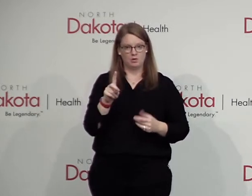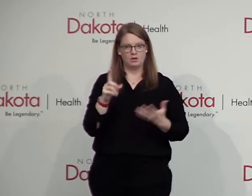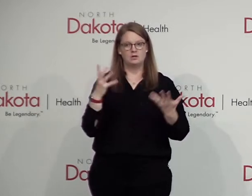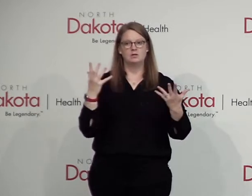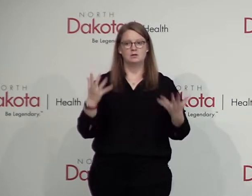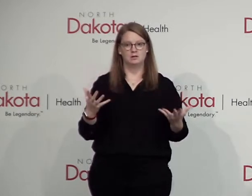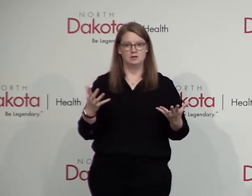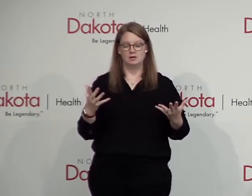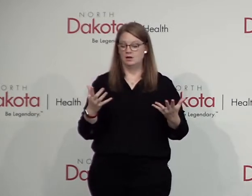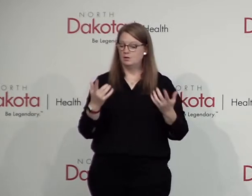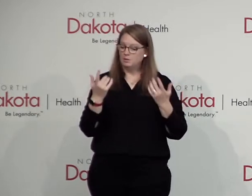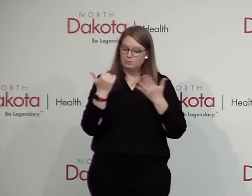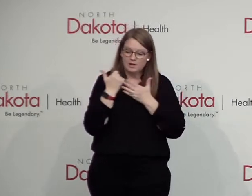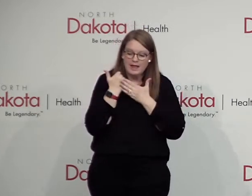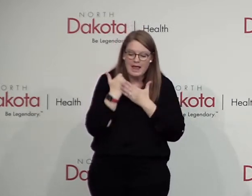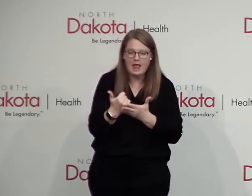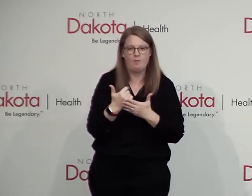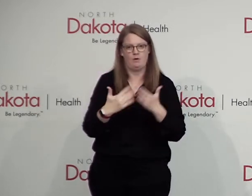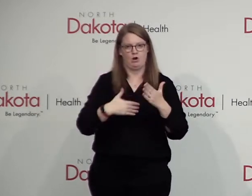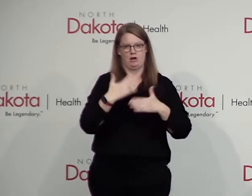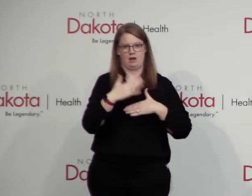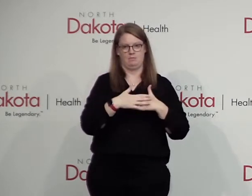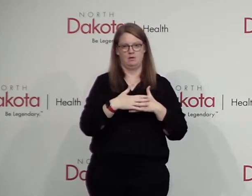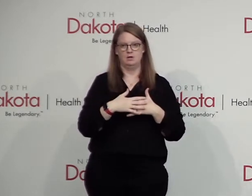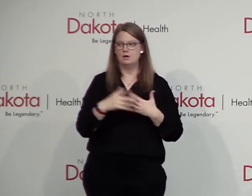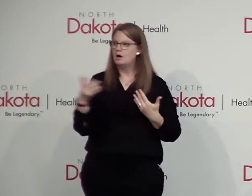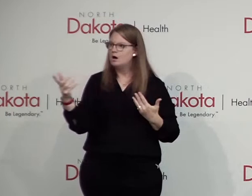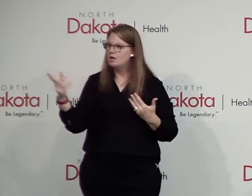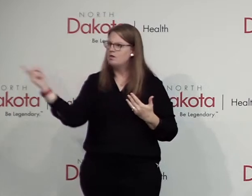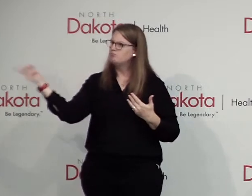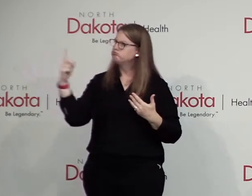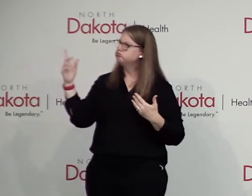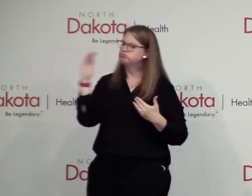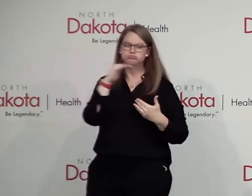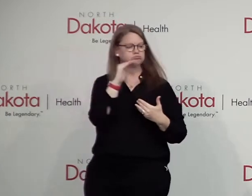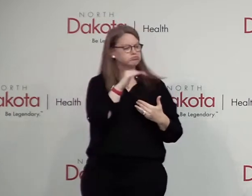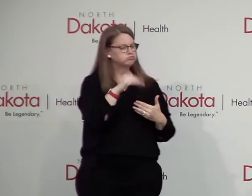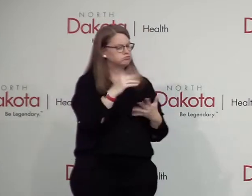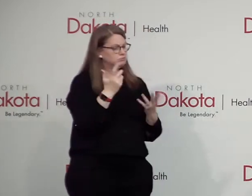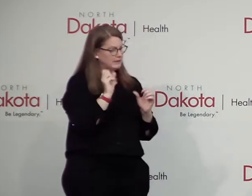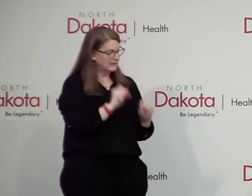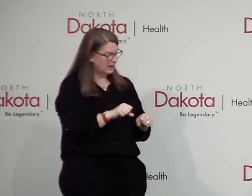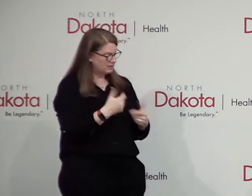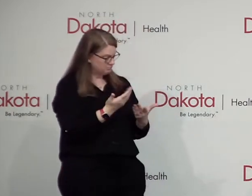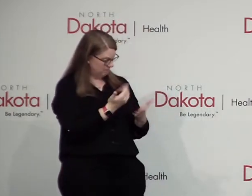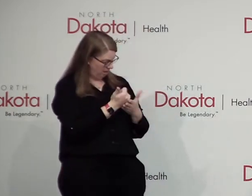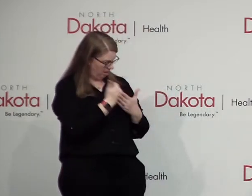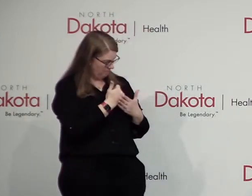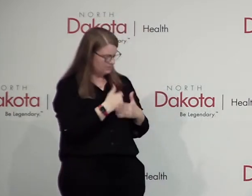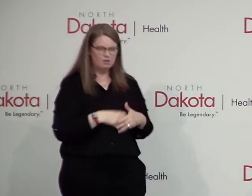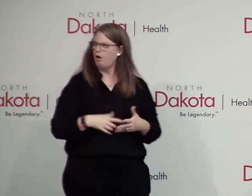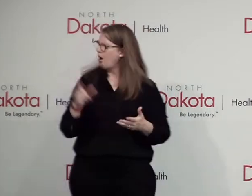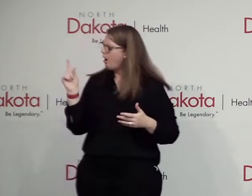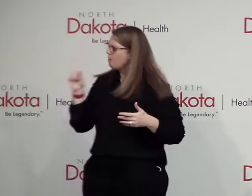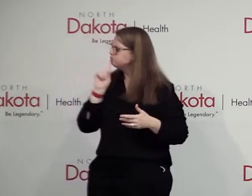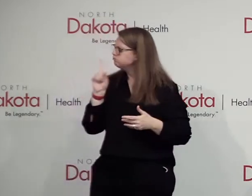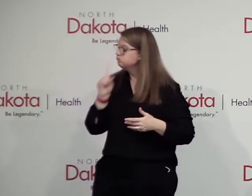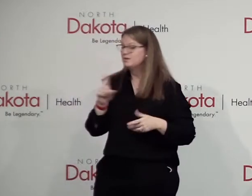anything for our neighbor if we ask. Please save a life. Please get your flu